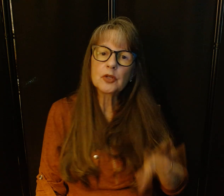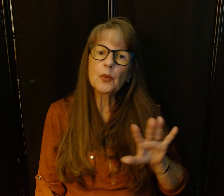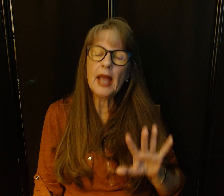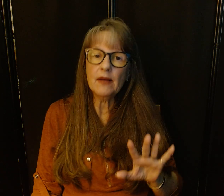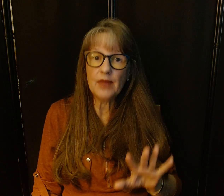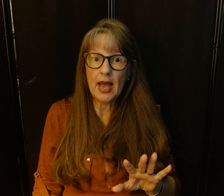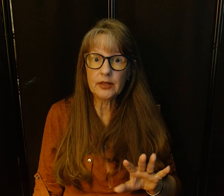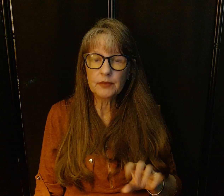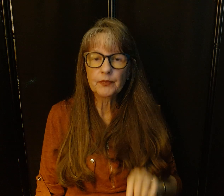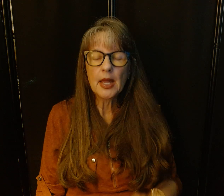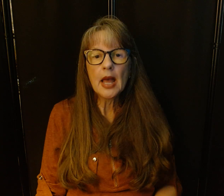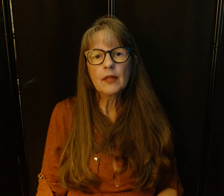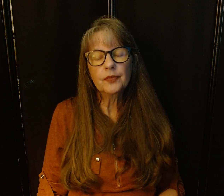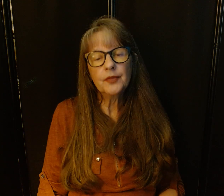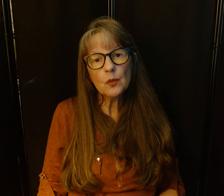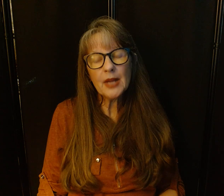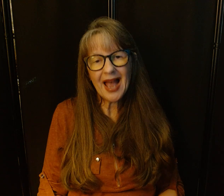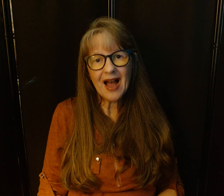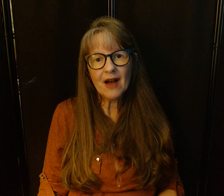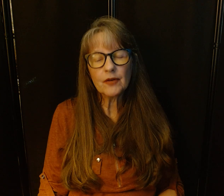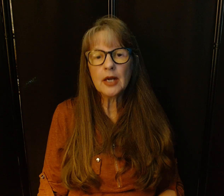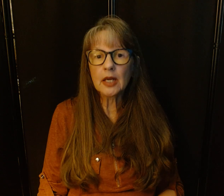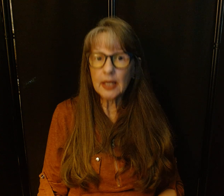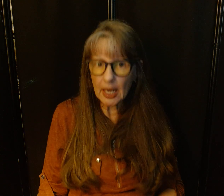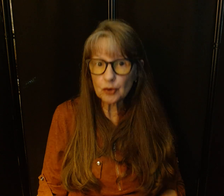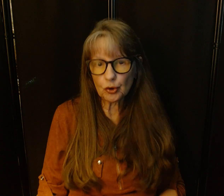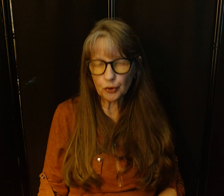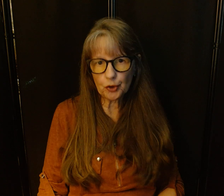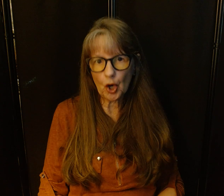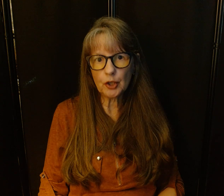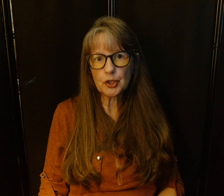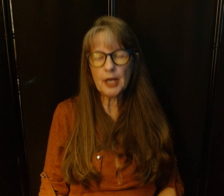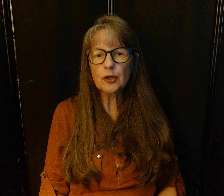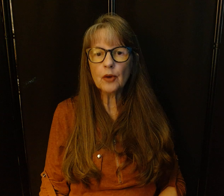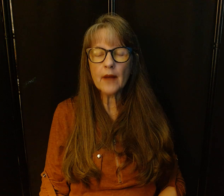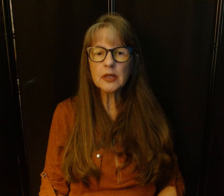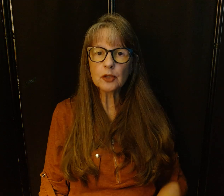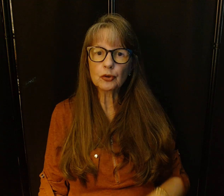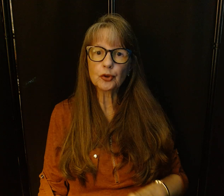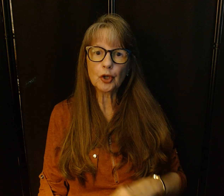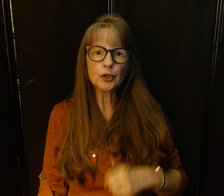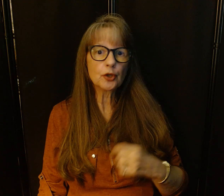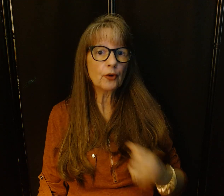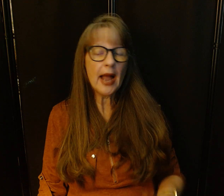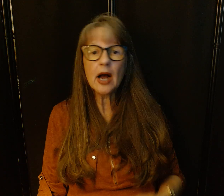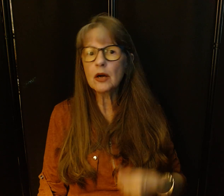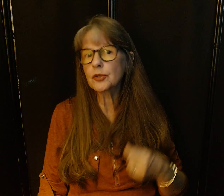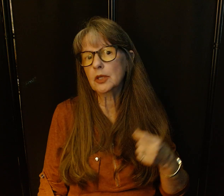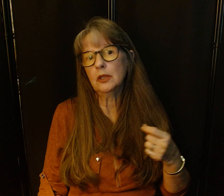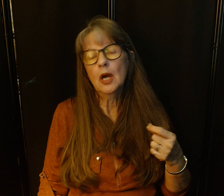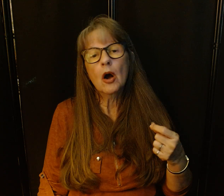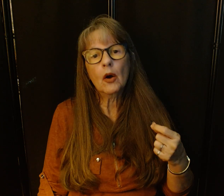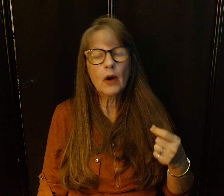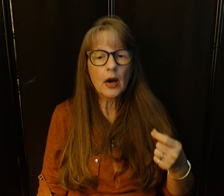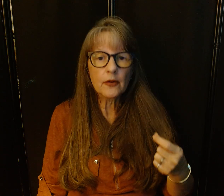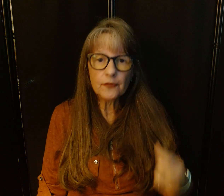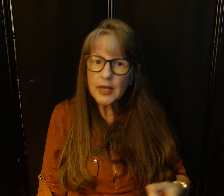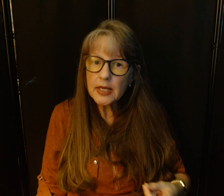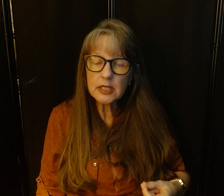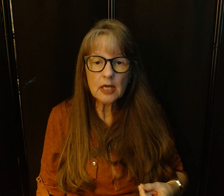have that. Then we have an electrical charge, and you'll have electrical charge in your house or on a fence to keep the